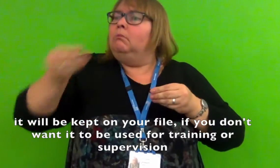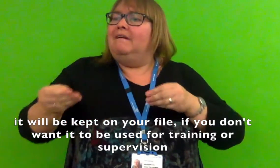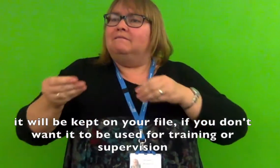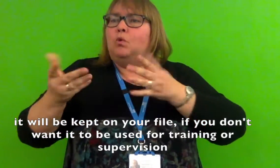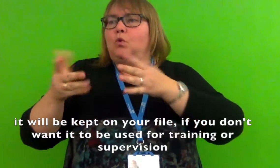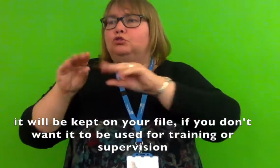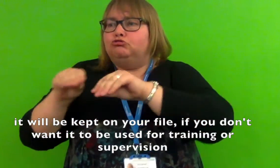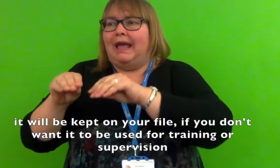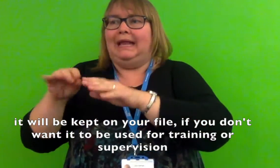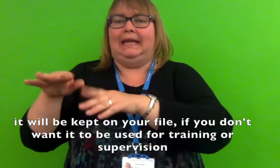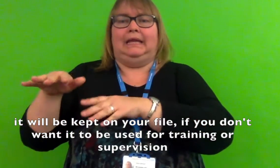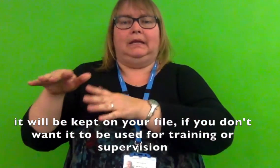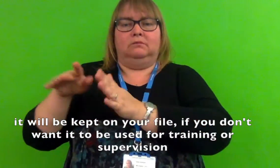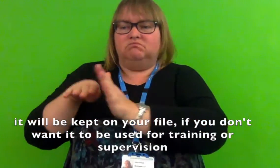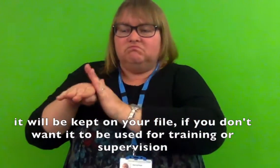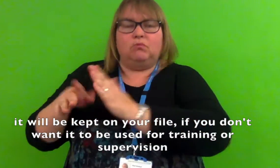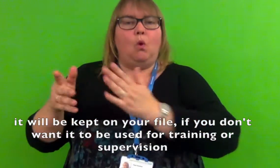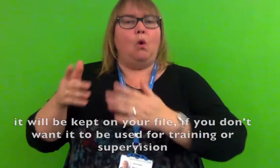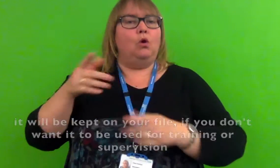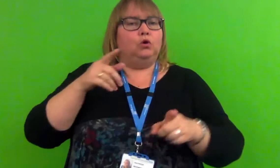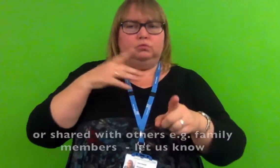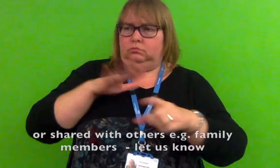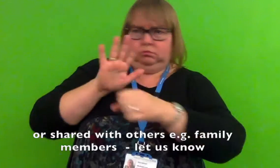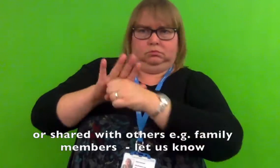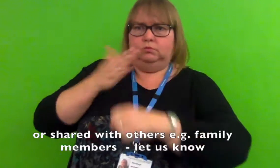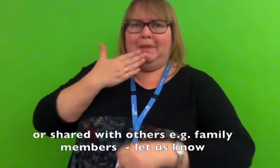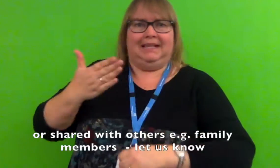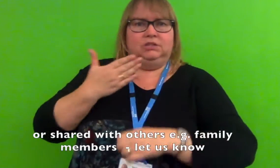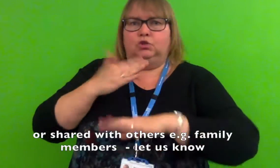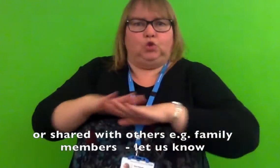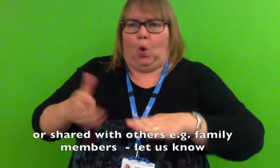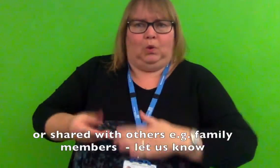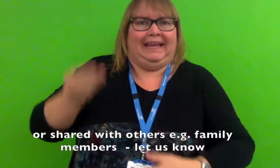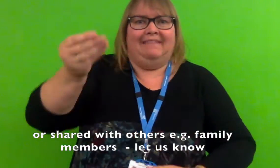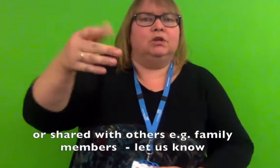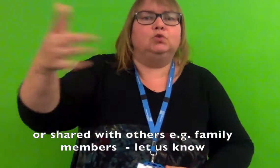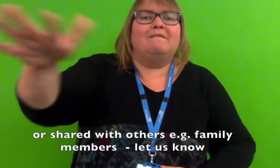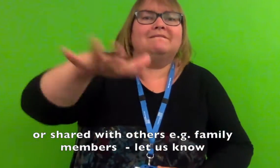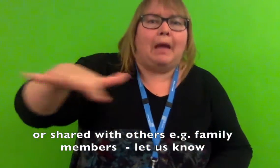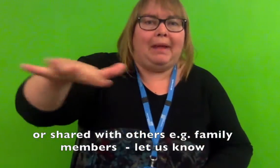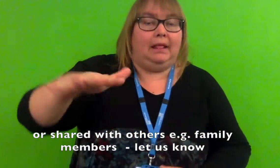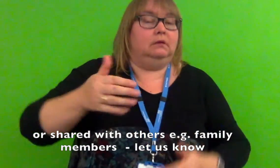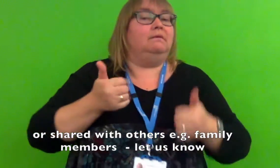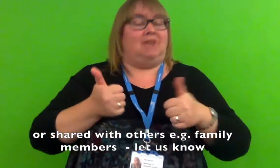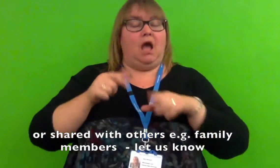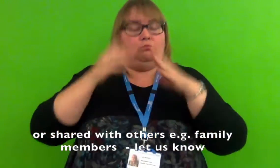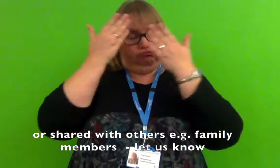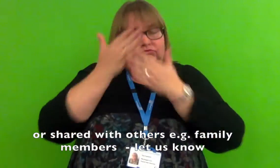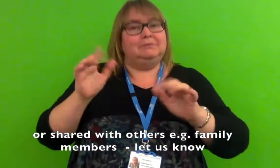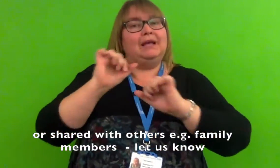will be kept on your file. If you don't want it to be used for training or supervision or shared with others, for example family members,